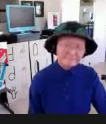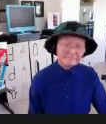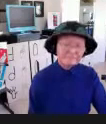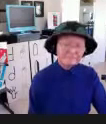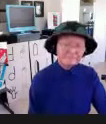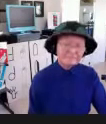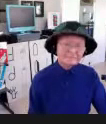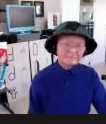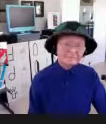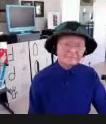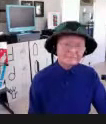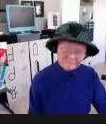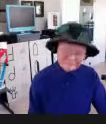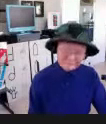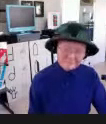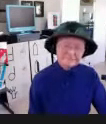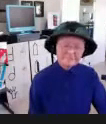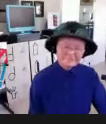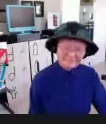those are